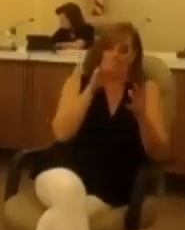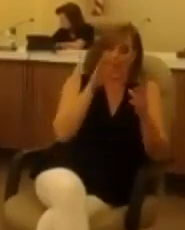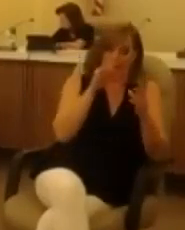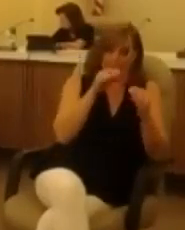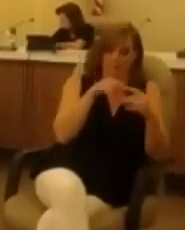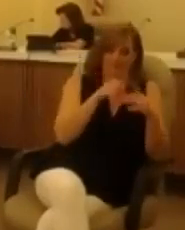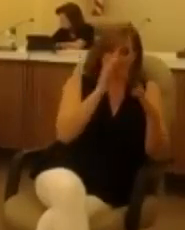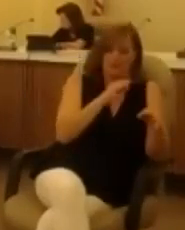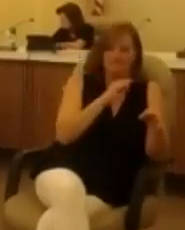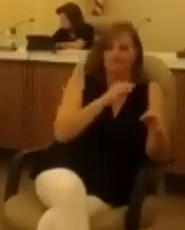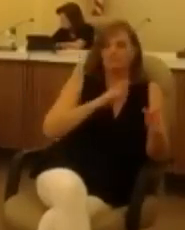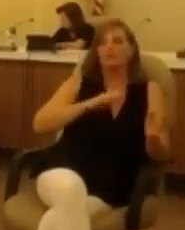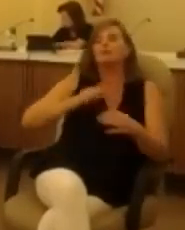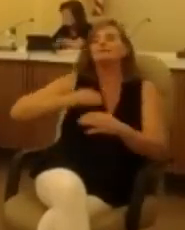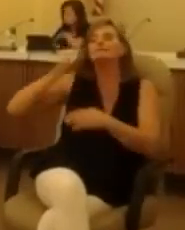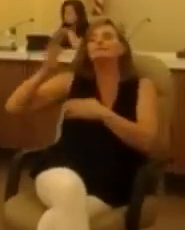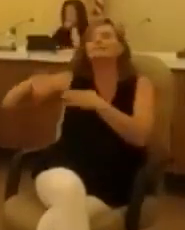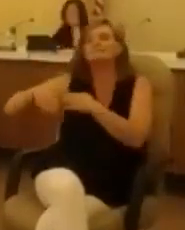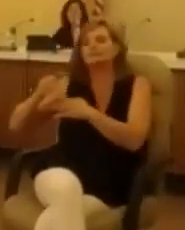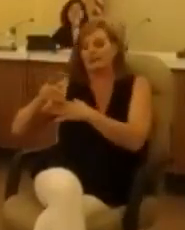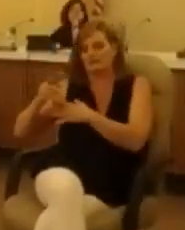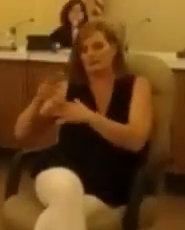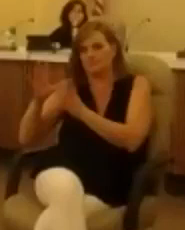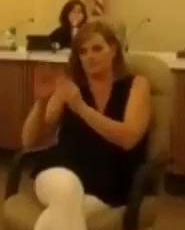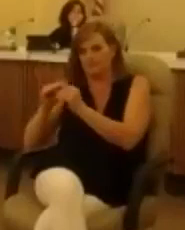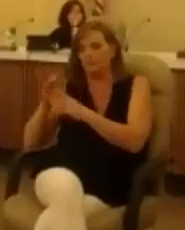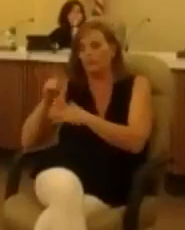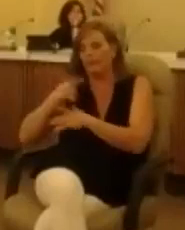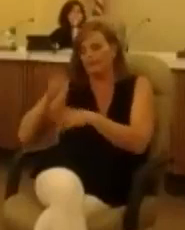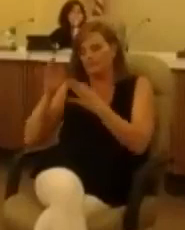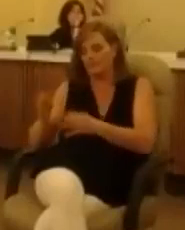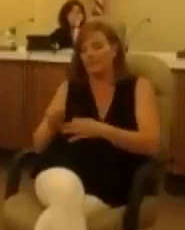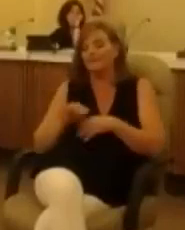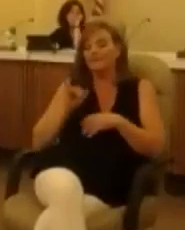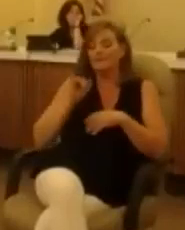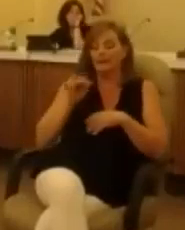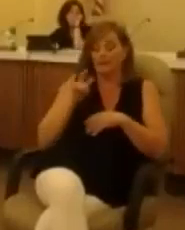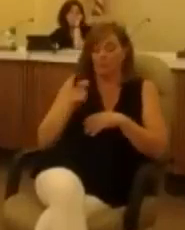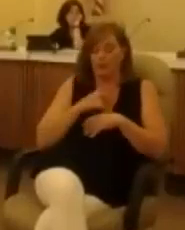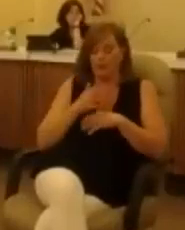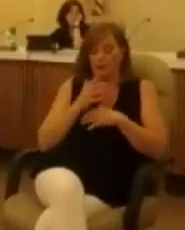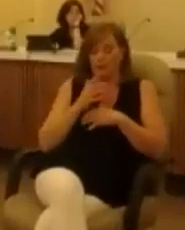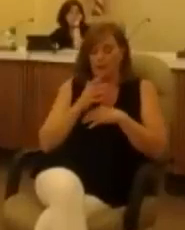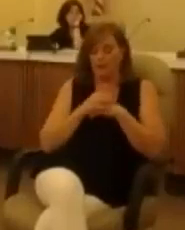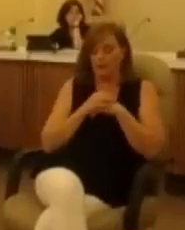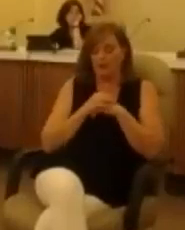meeting, we'll have to make a decision on whether we're going to go to the